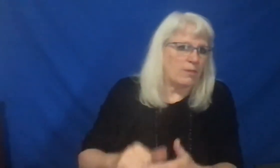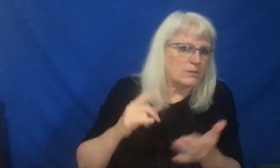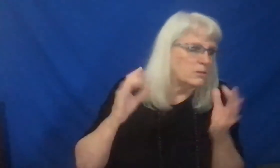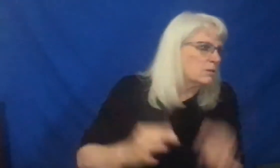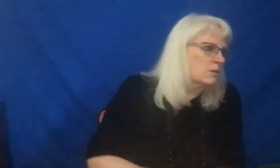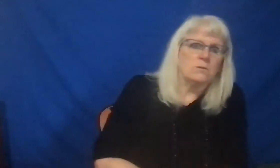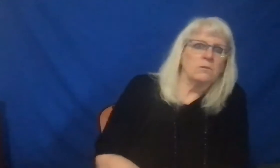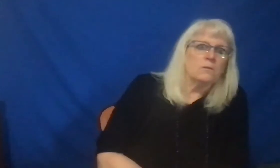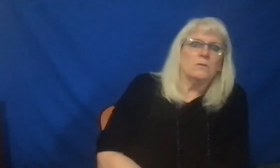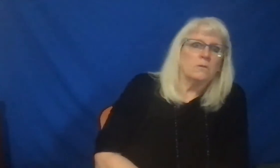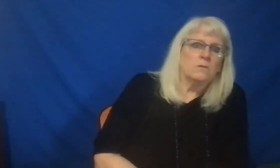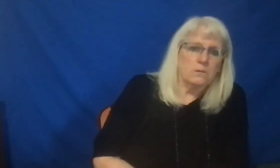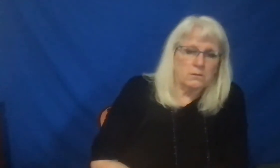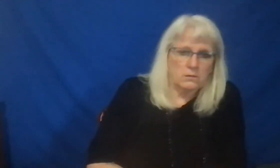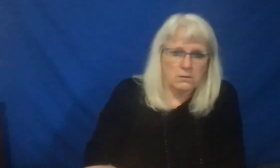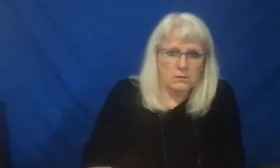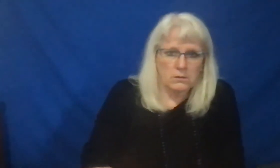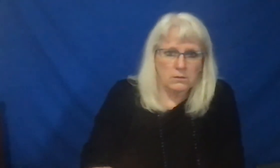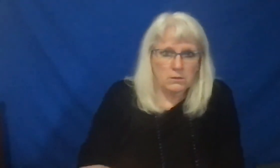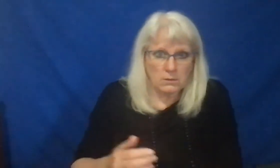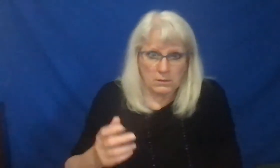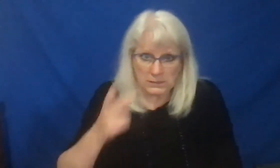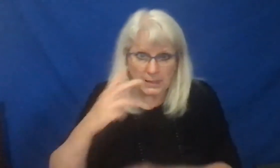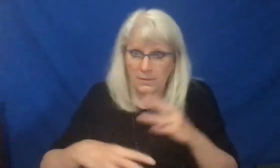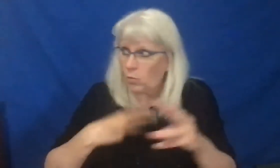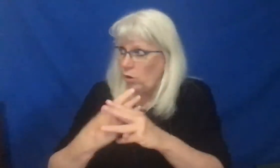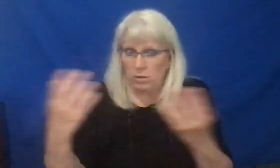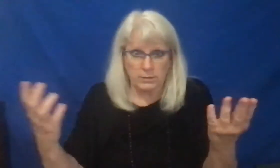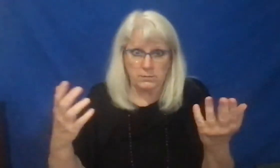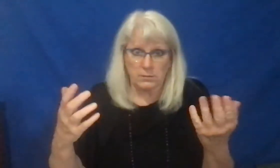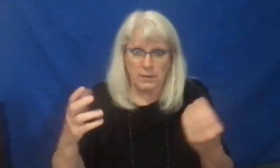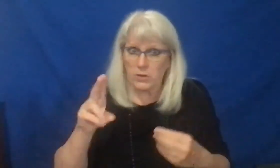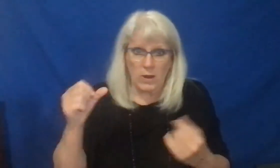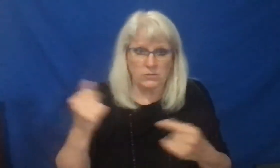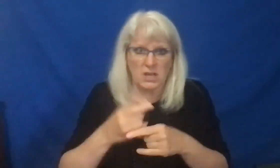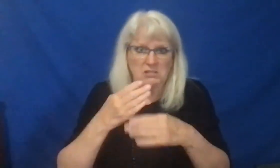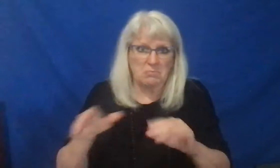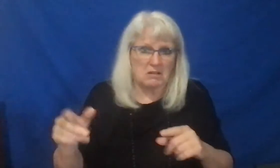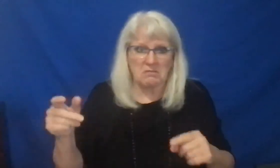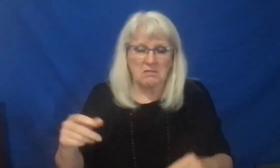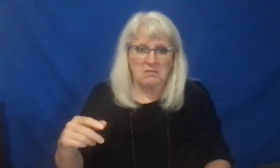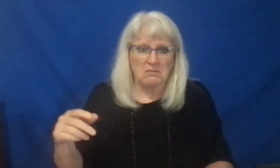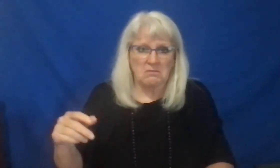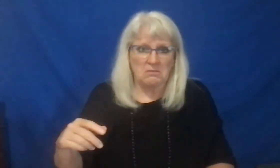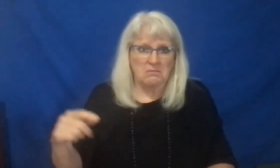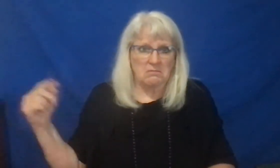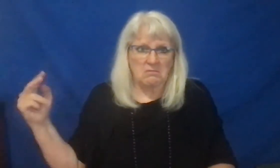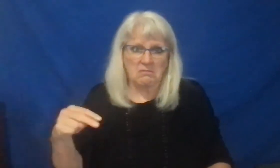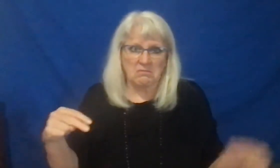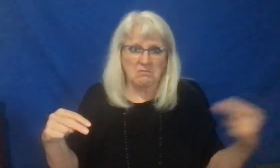happening, in the world about us, right? I think that's what is so special and so unique about Alcoholics Anonymous. So this careful consideration